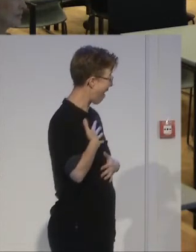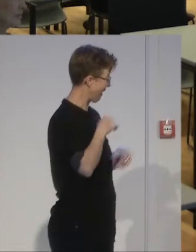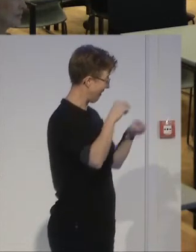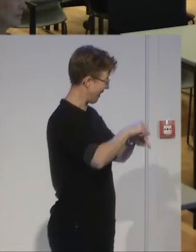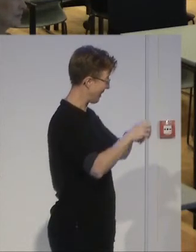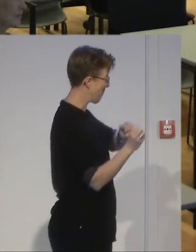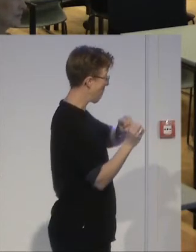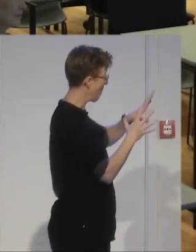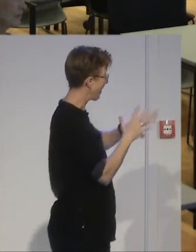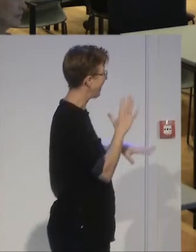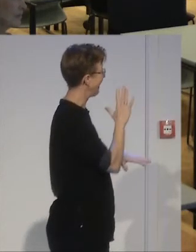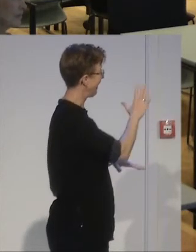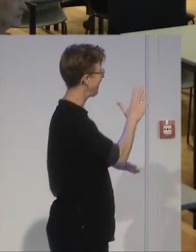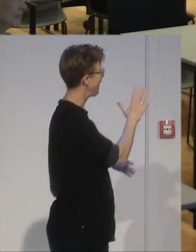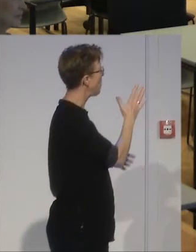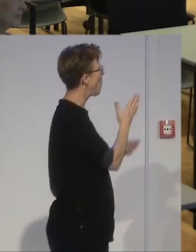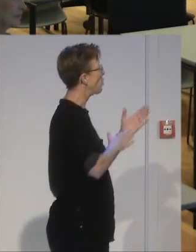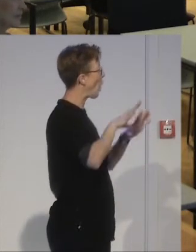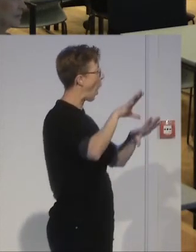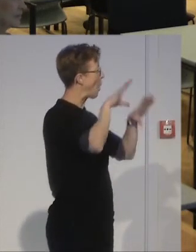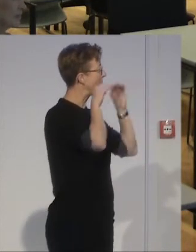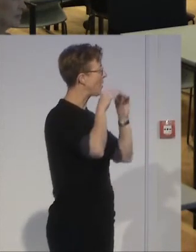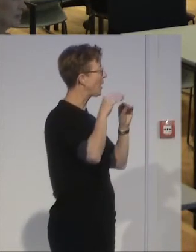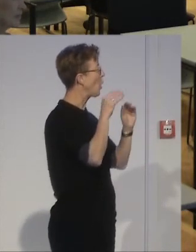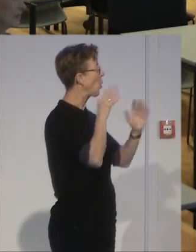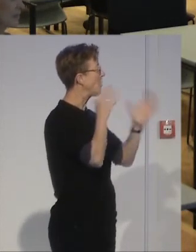seeing communication with other persons who are deaf?